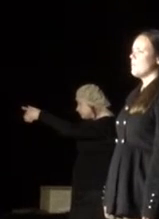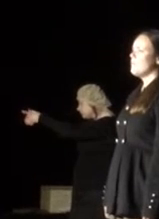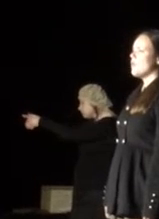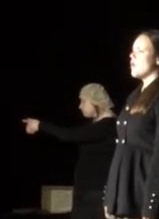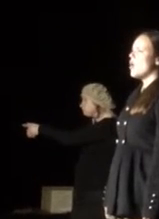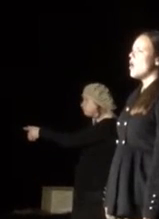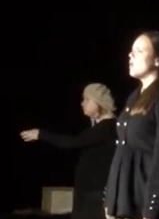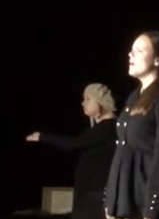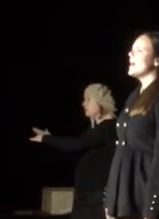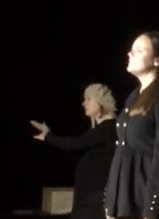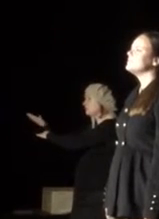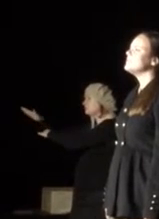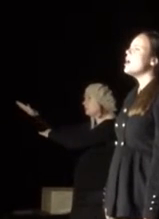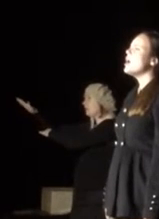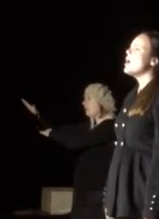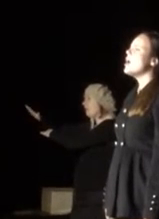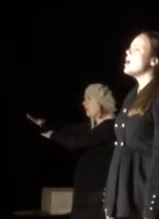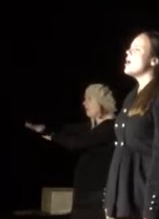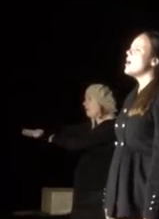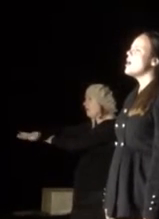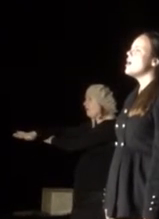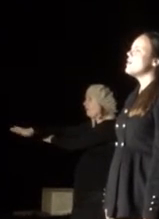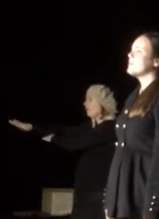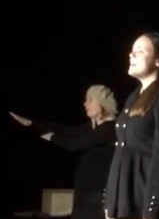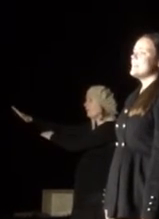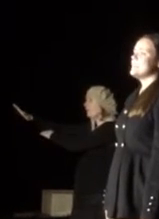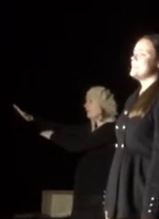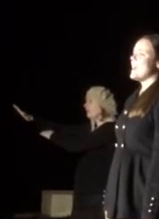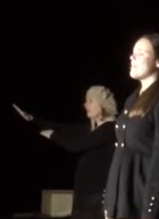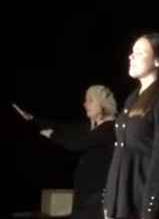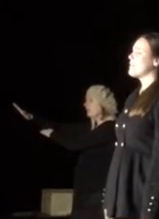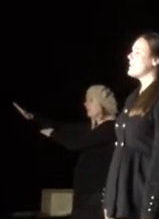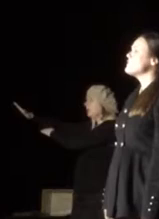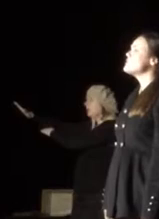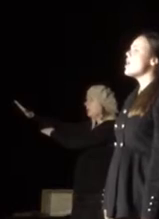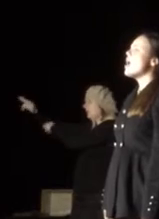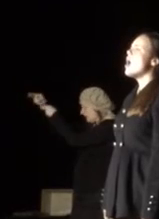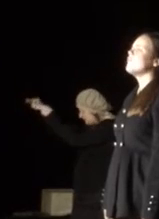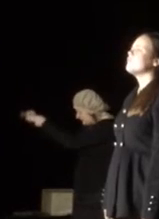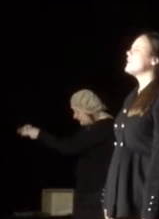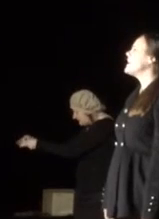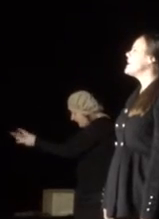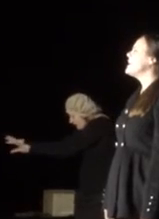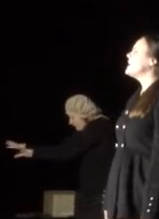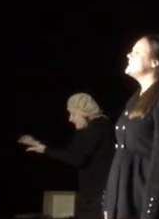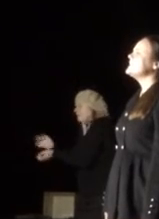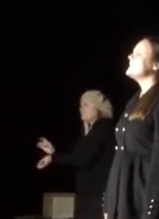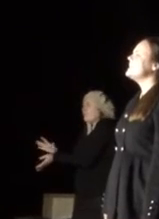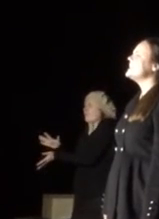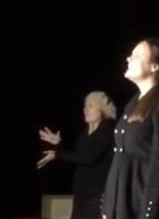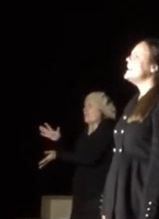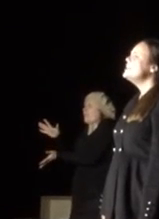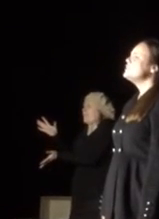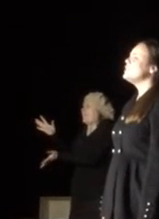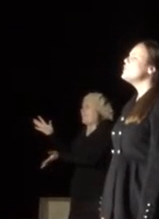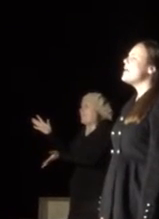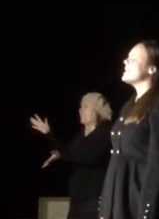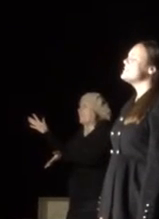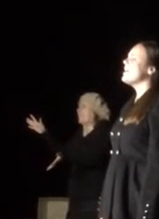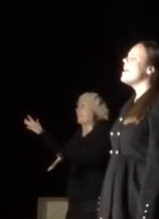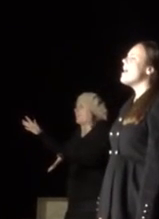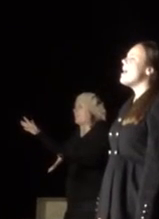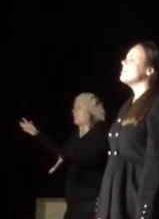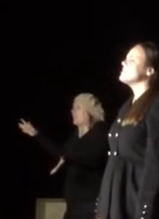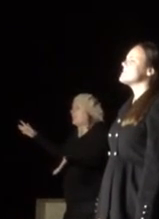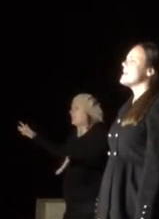some foreign earth His death gives so freely New